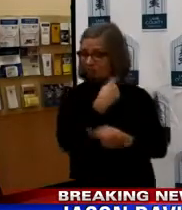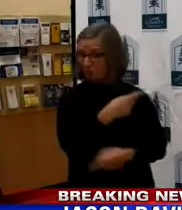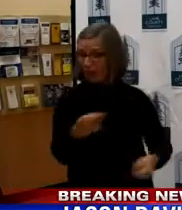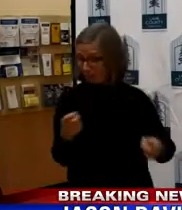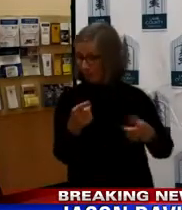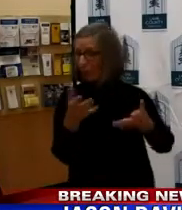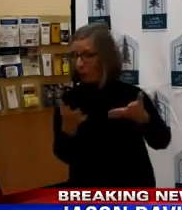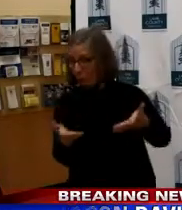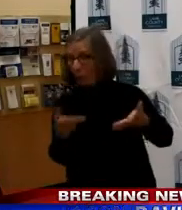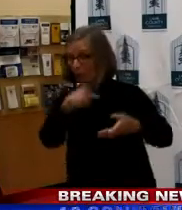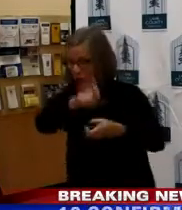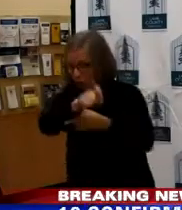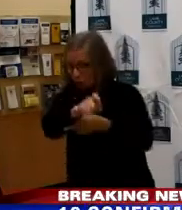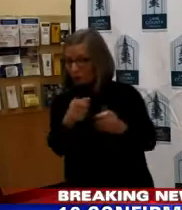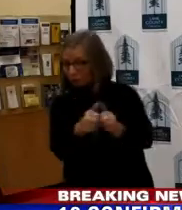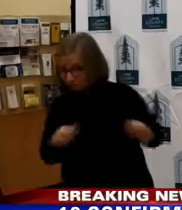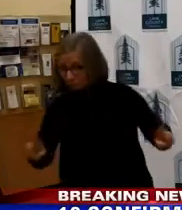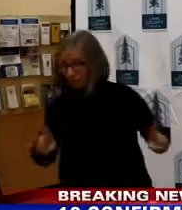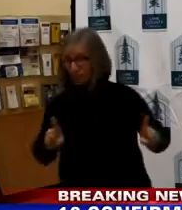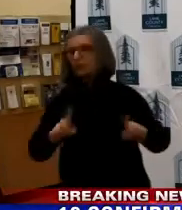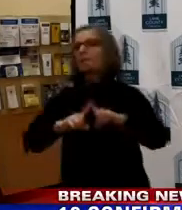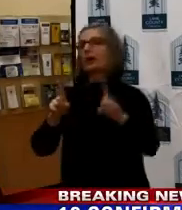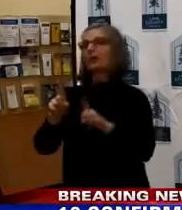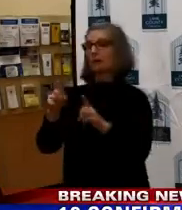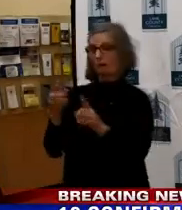guidance is really up to you.